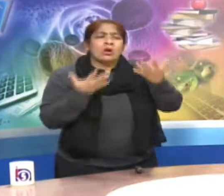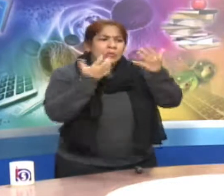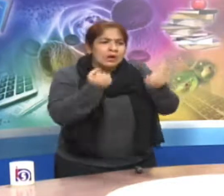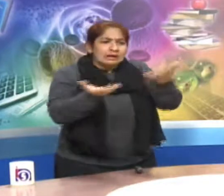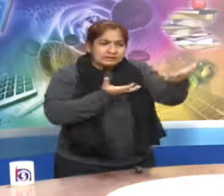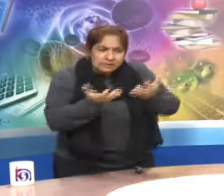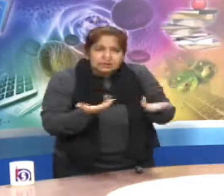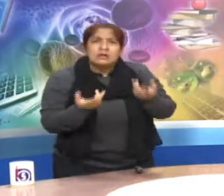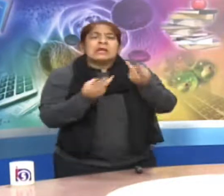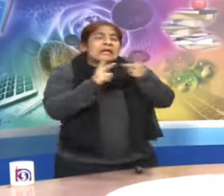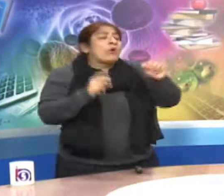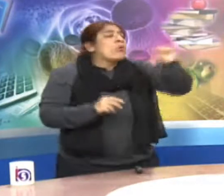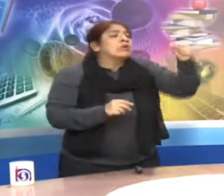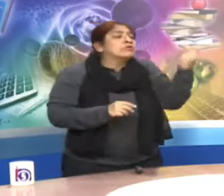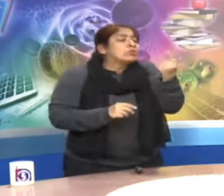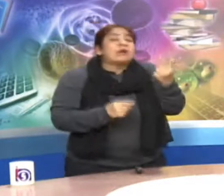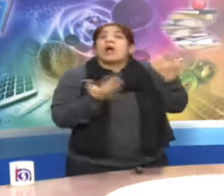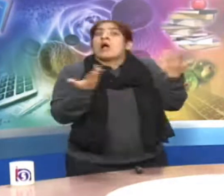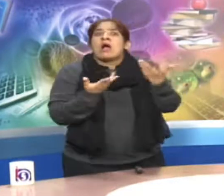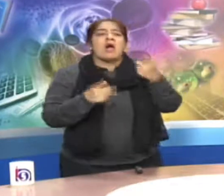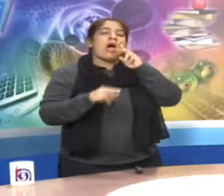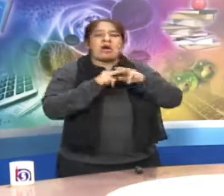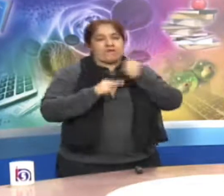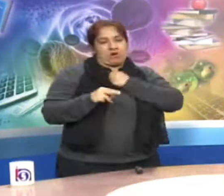society has a lot to give to businesses,